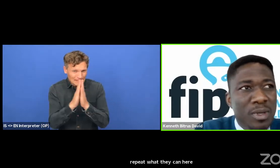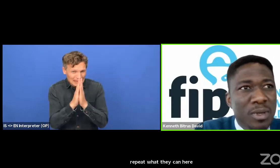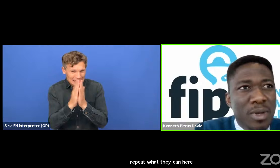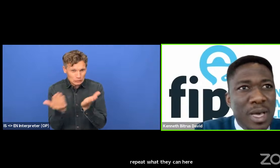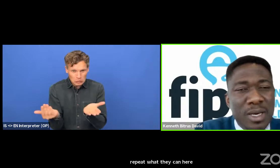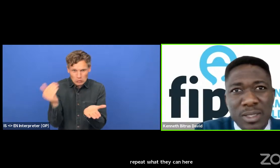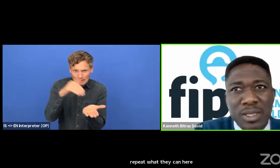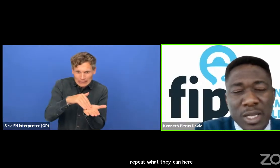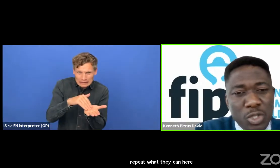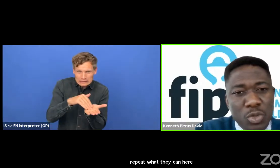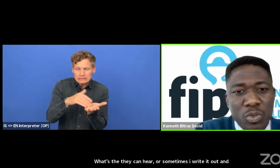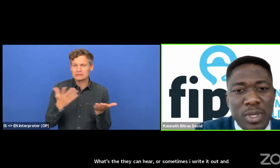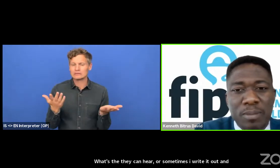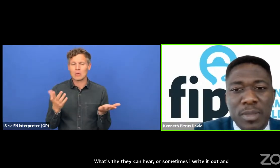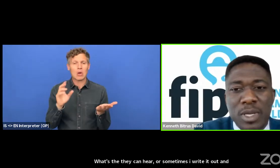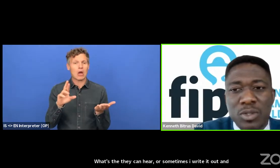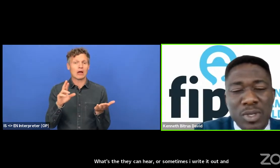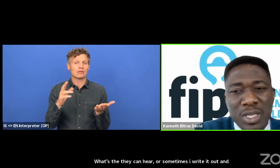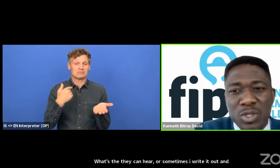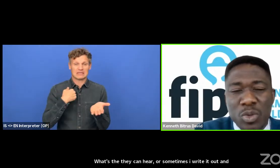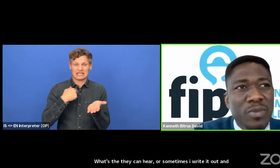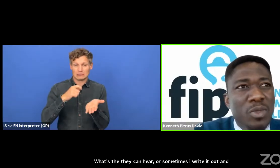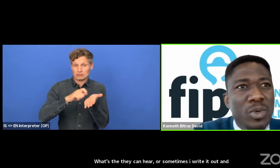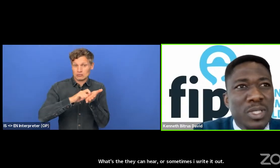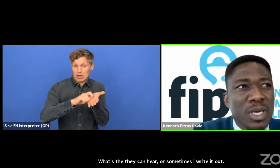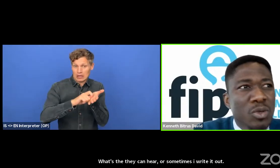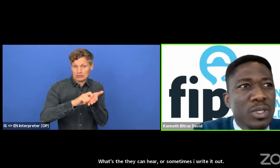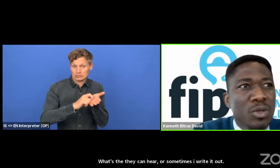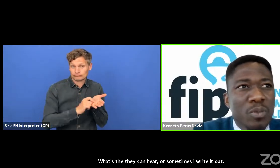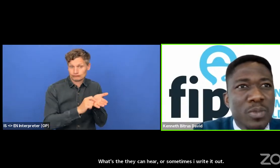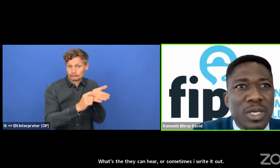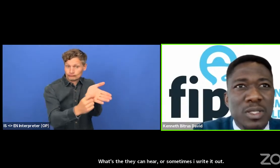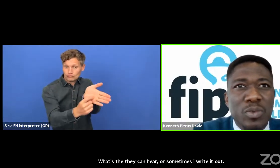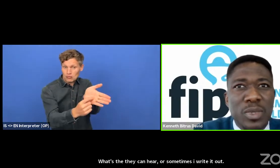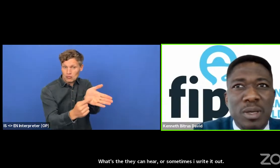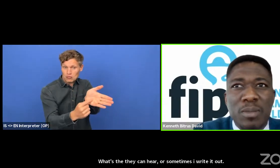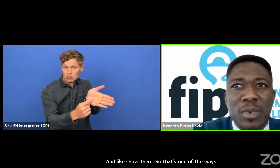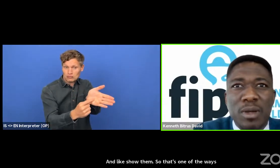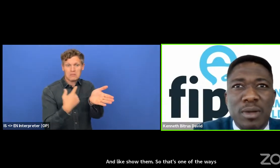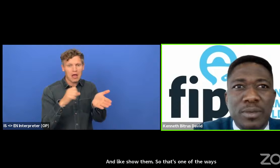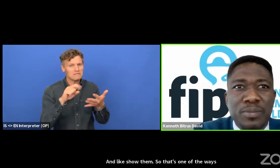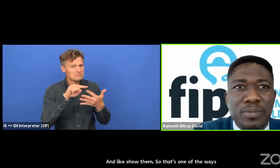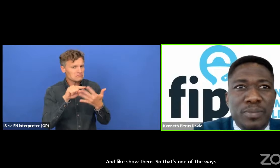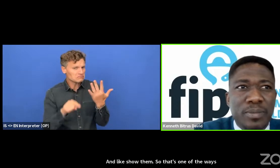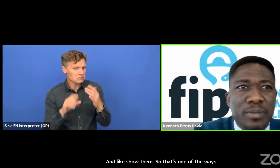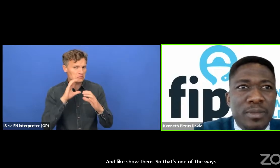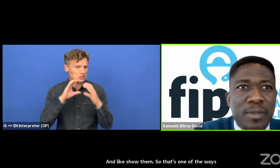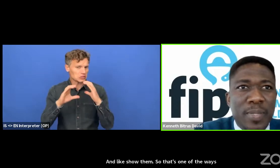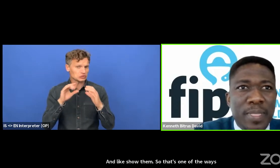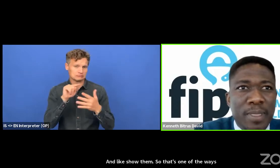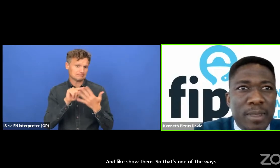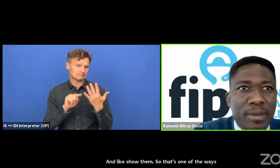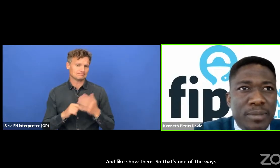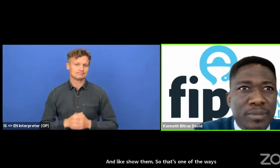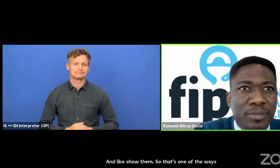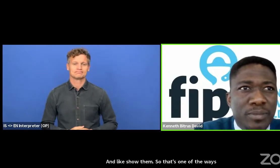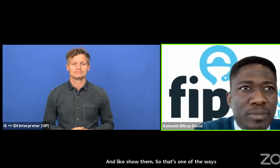out and like show them. So that's one of the ways I use in communicating with them.